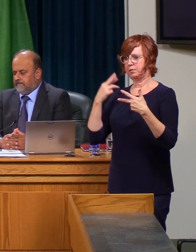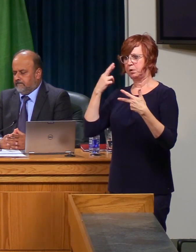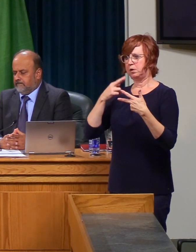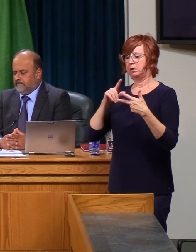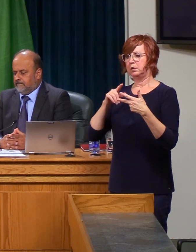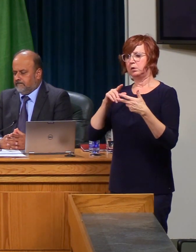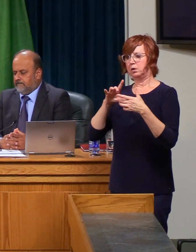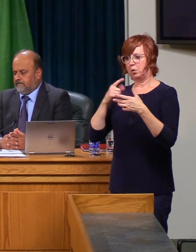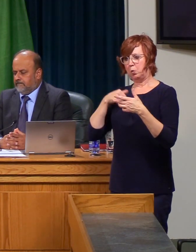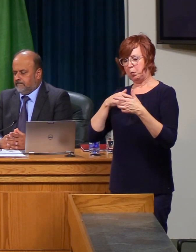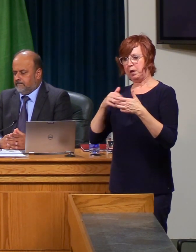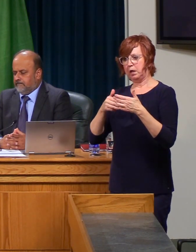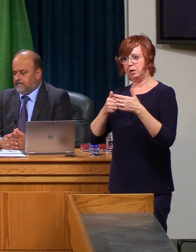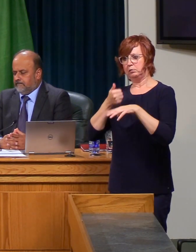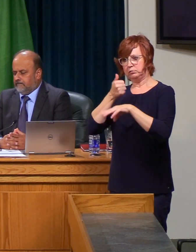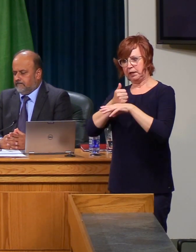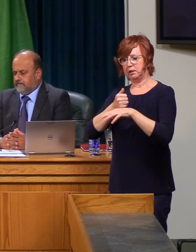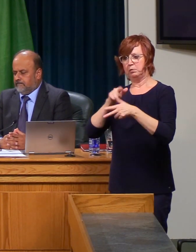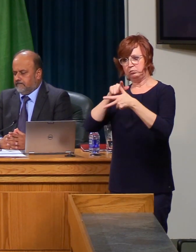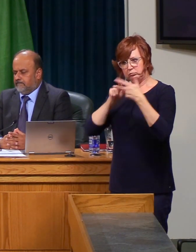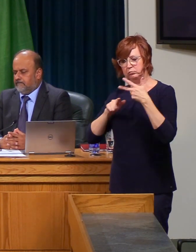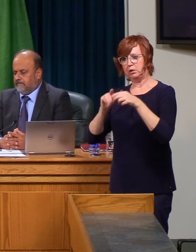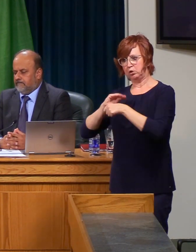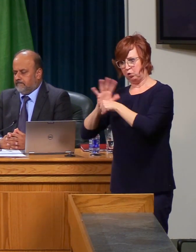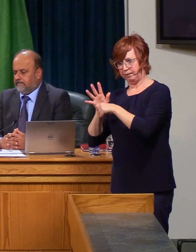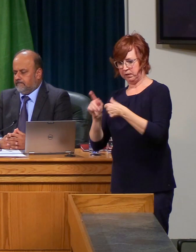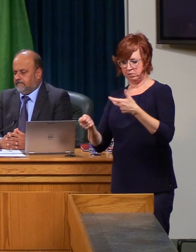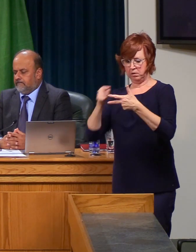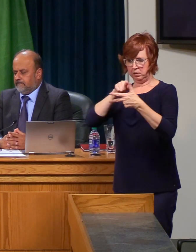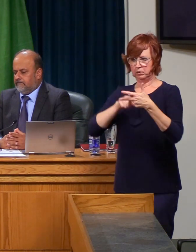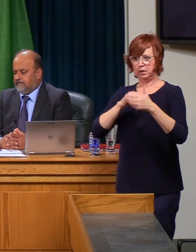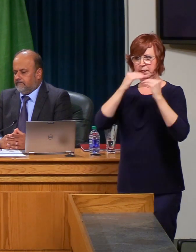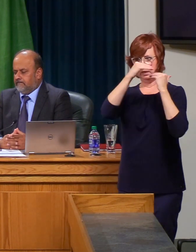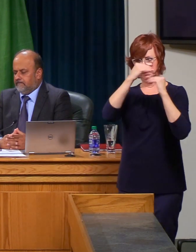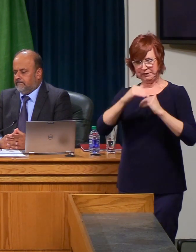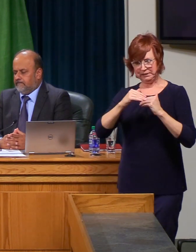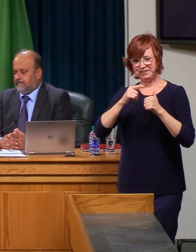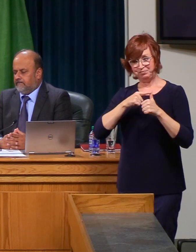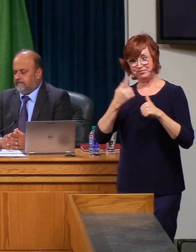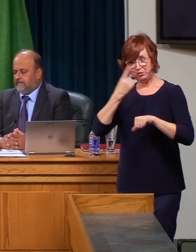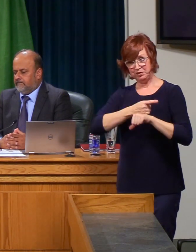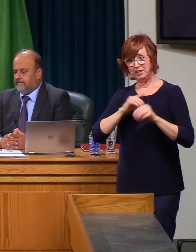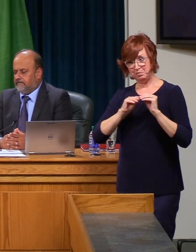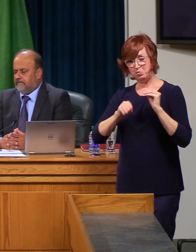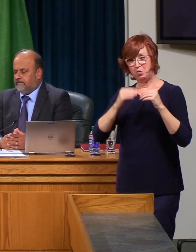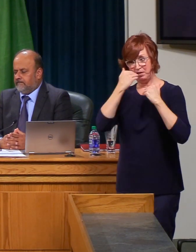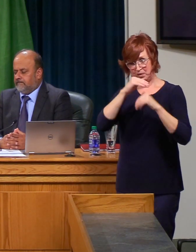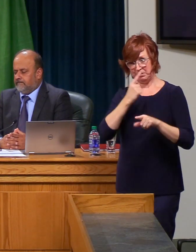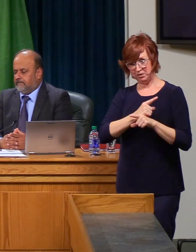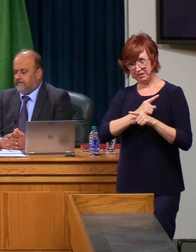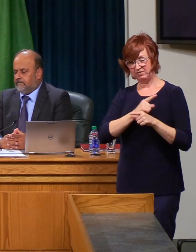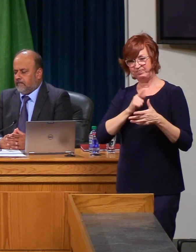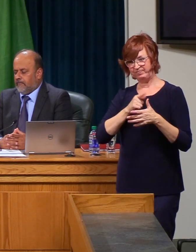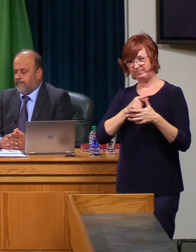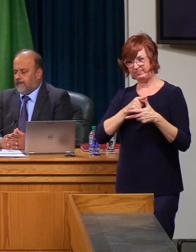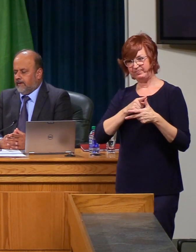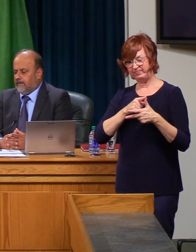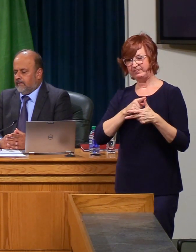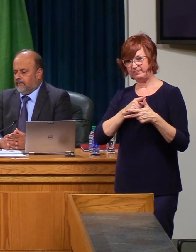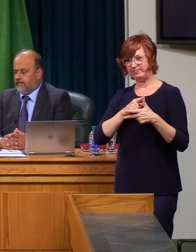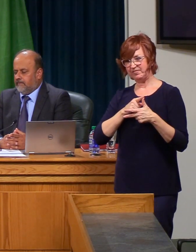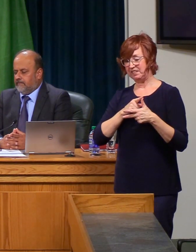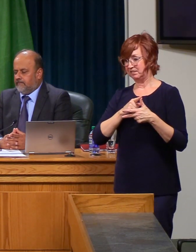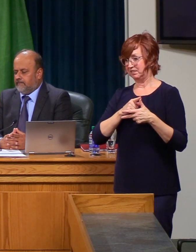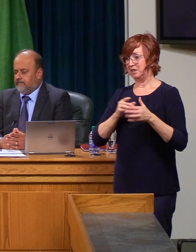respect to COVID-19. And the first of those was restrictions. And you're seeing more of those today, and you're seeing the restrictions that we have put forward having the